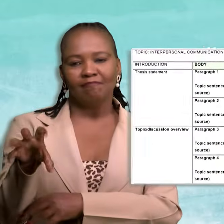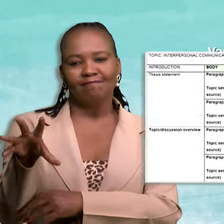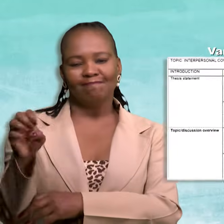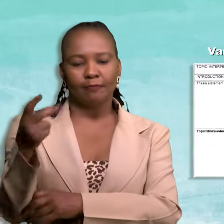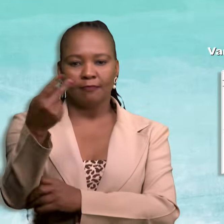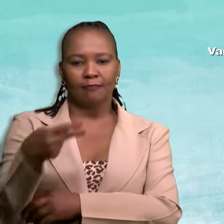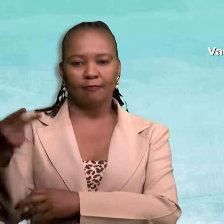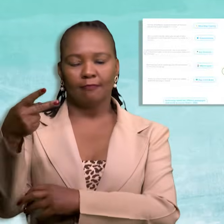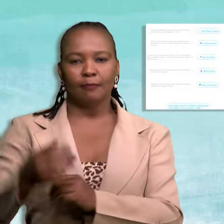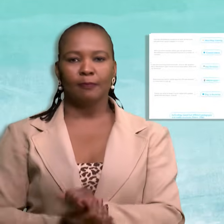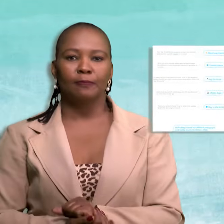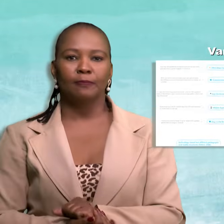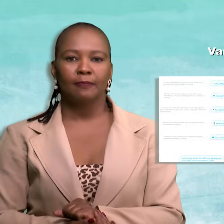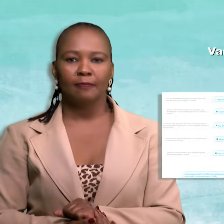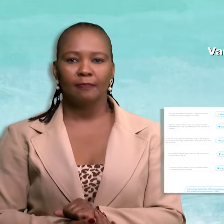or a spider diagram.